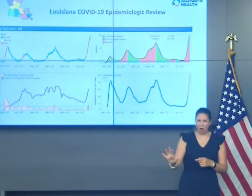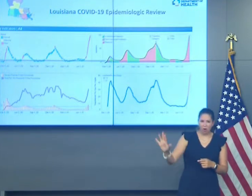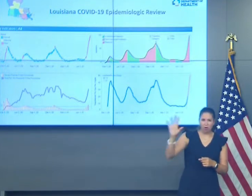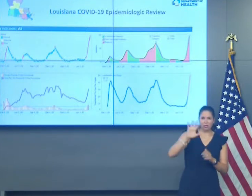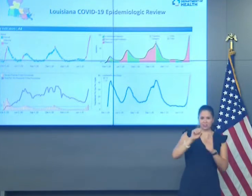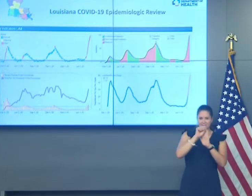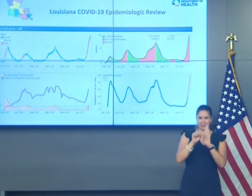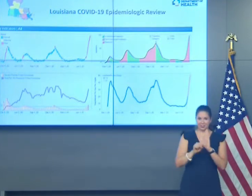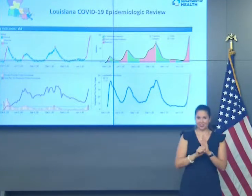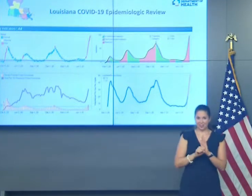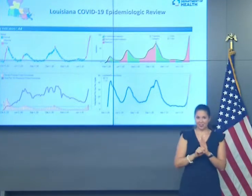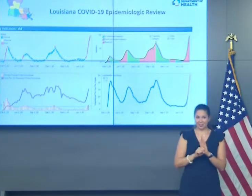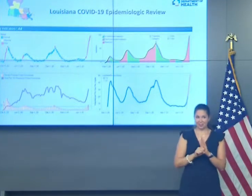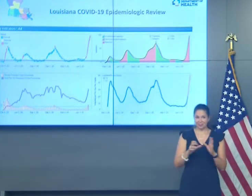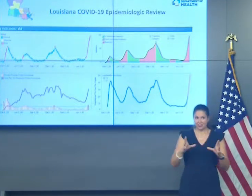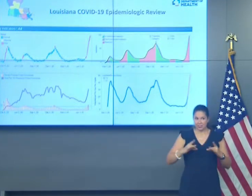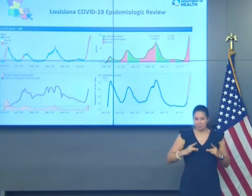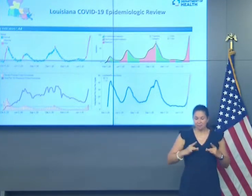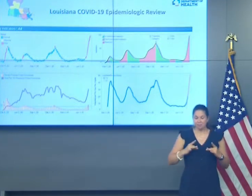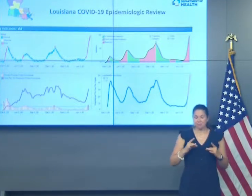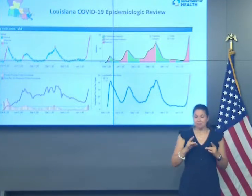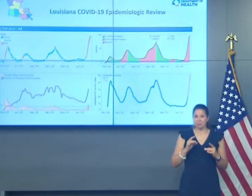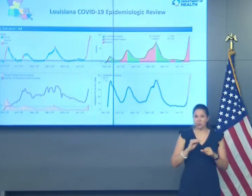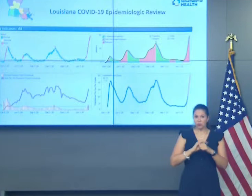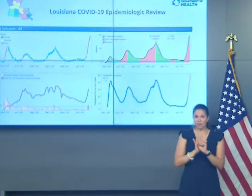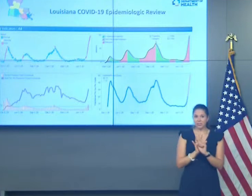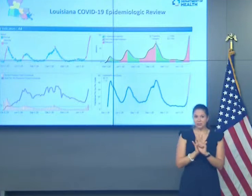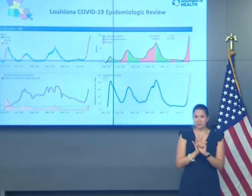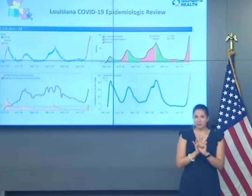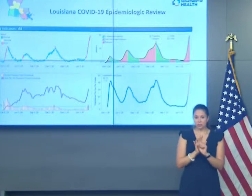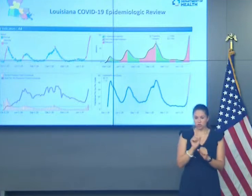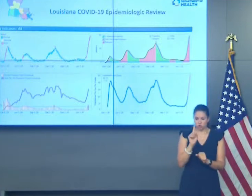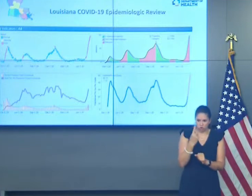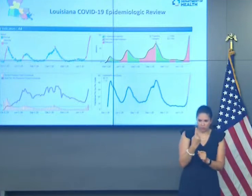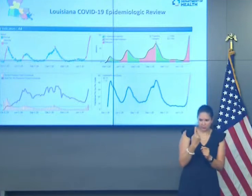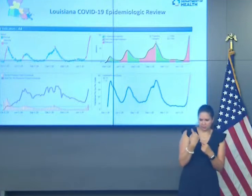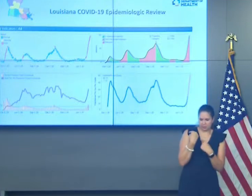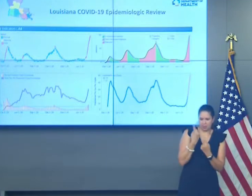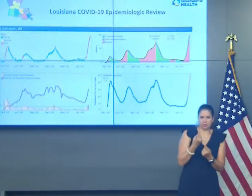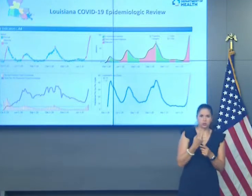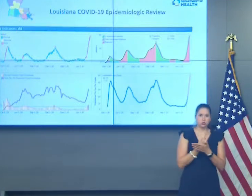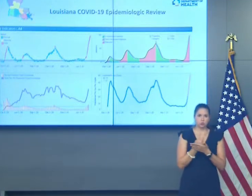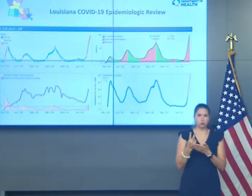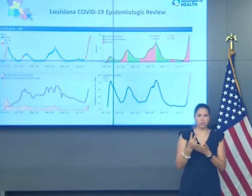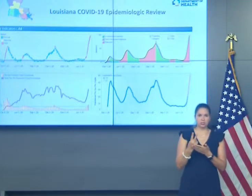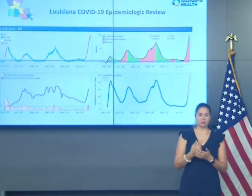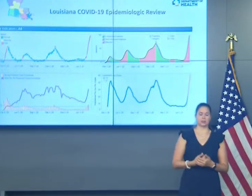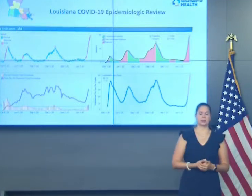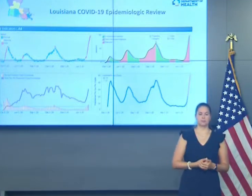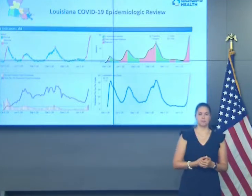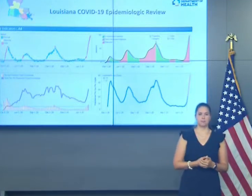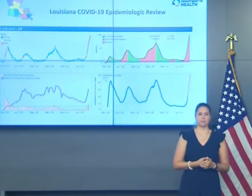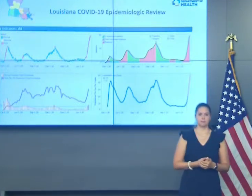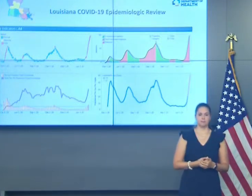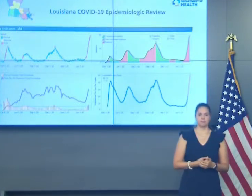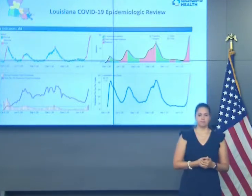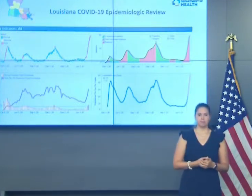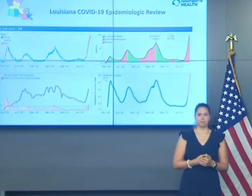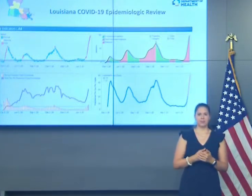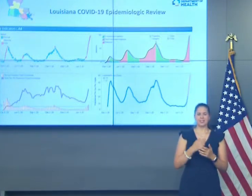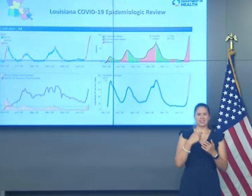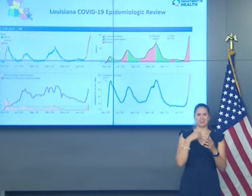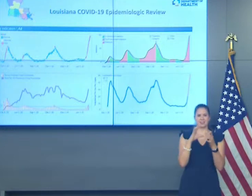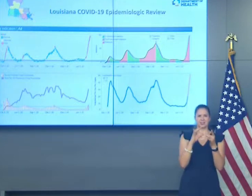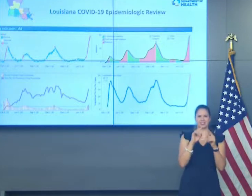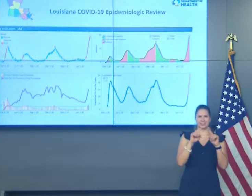state has become infected with COVID-19 just in the past 2 weeks. And to parse this a